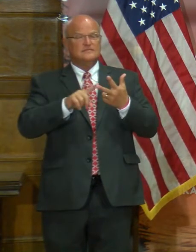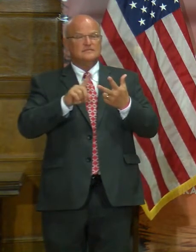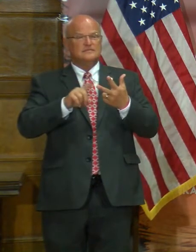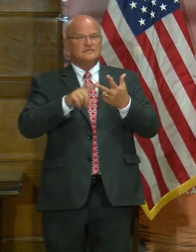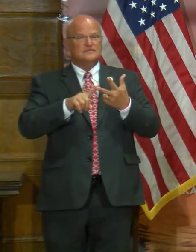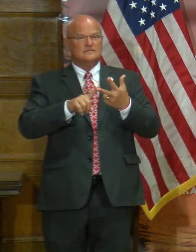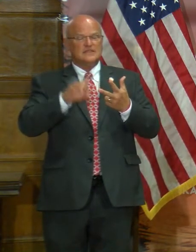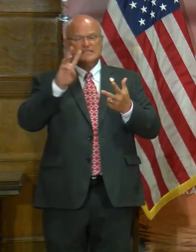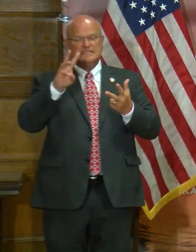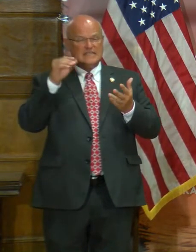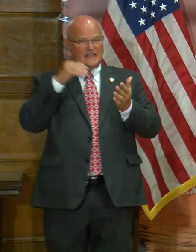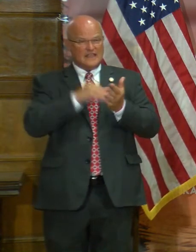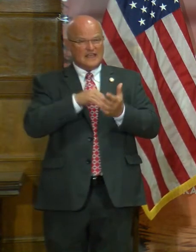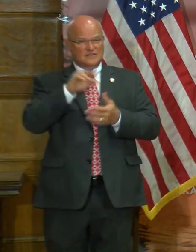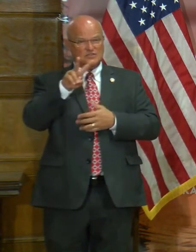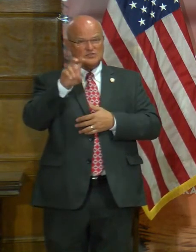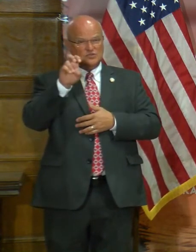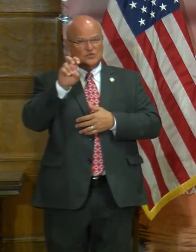and